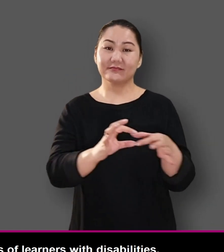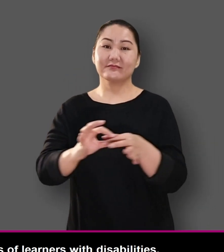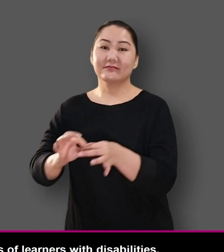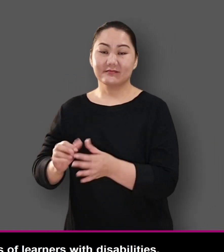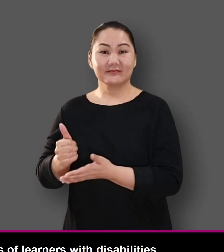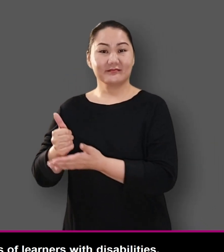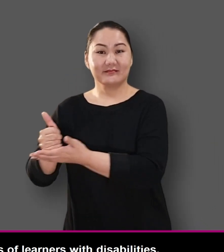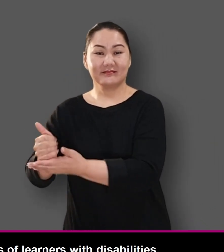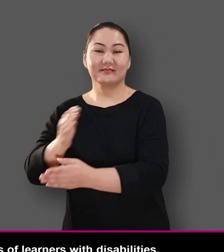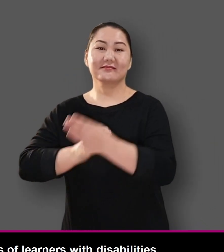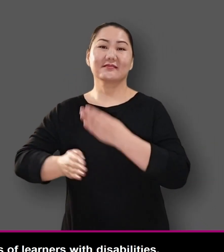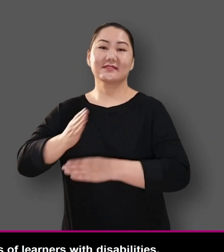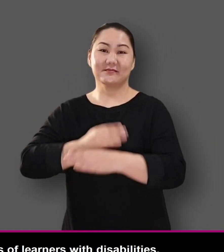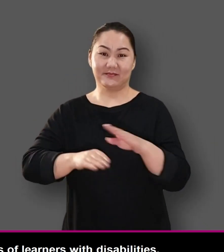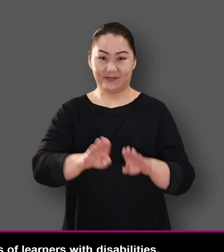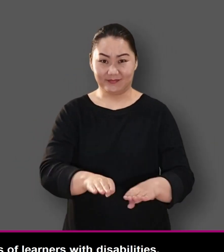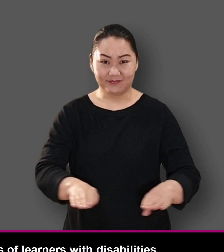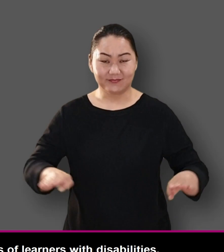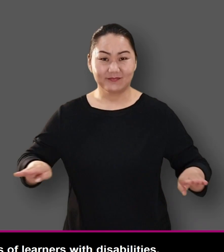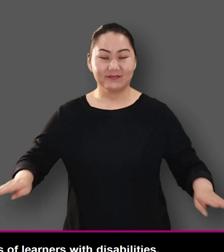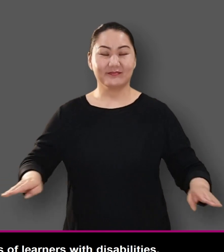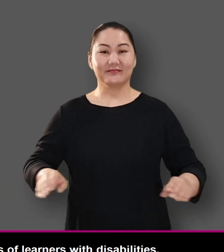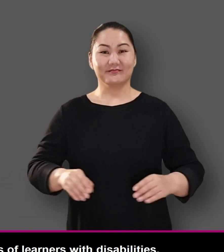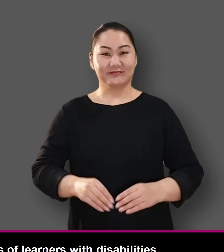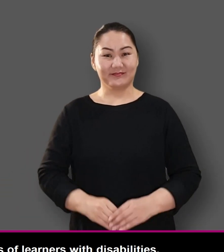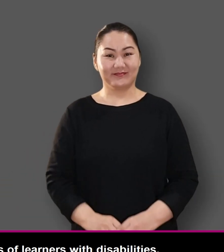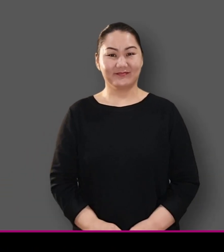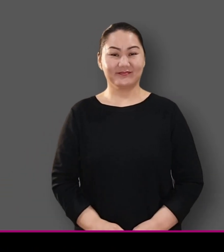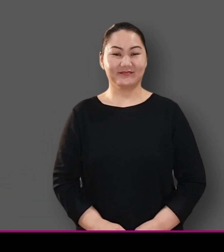to conduct assessments of learners with disabilities,